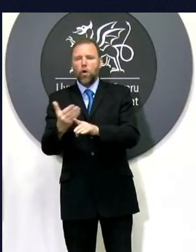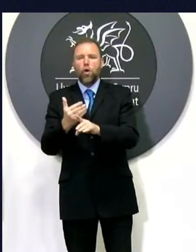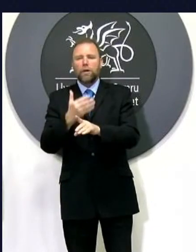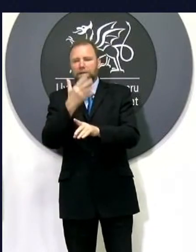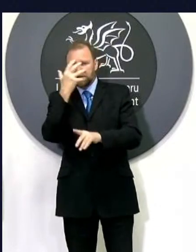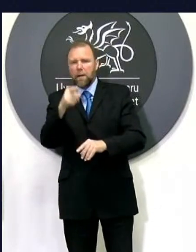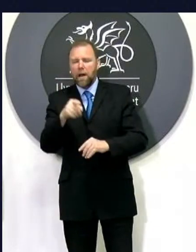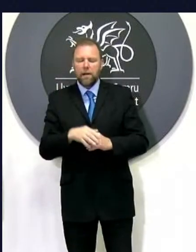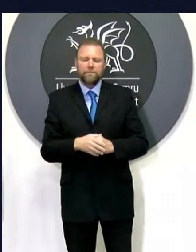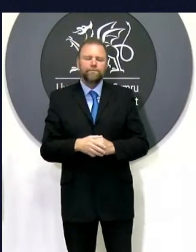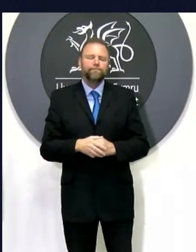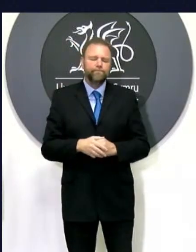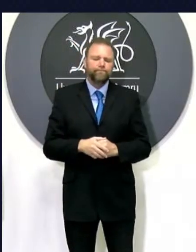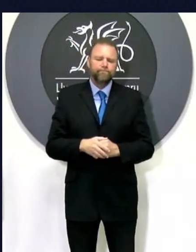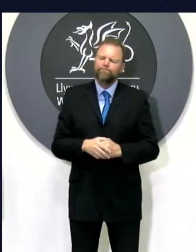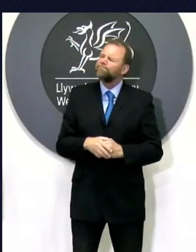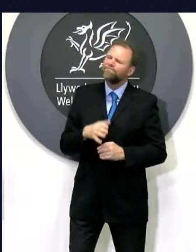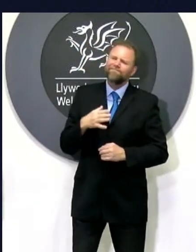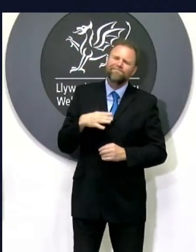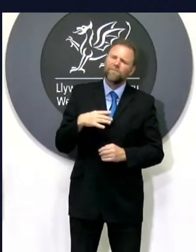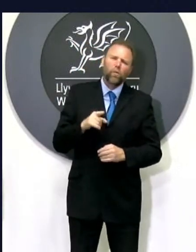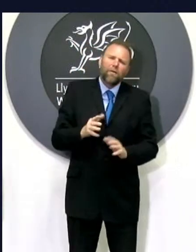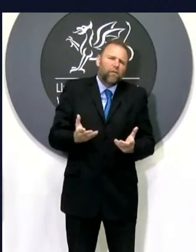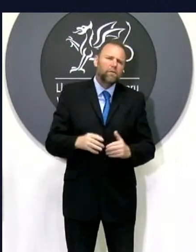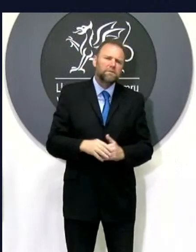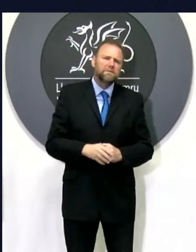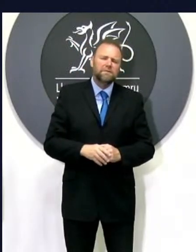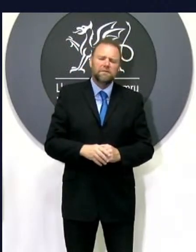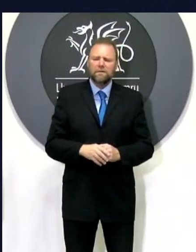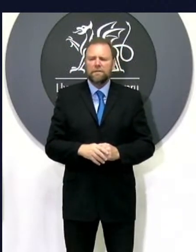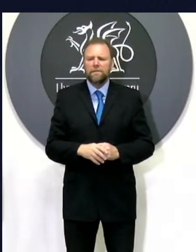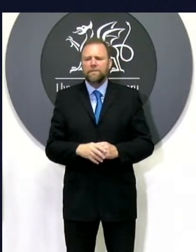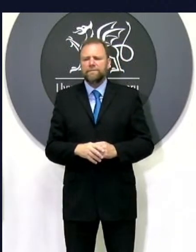thing we're trying to avoid here in Wales, of course.